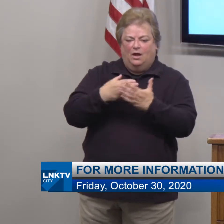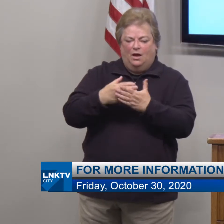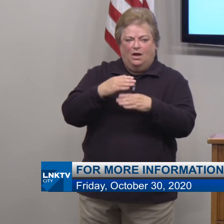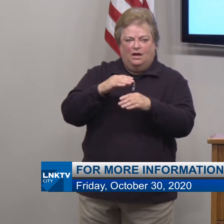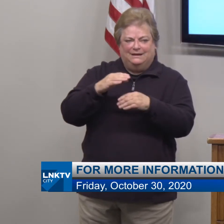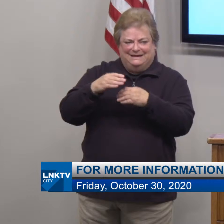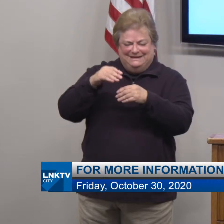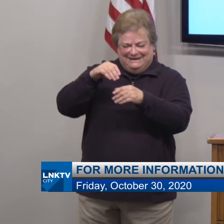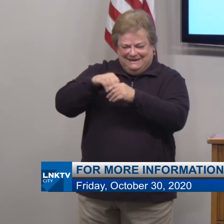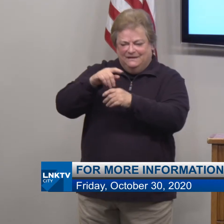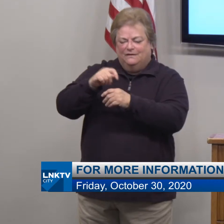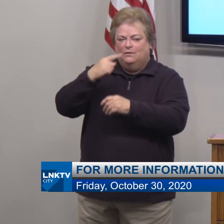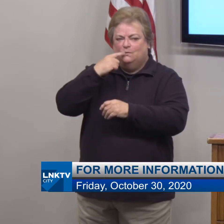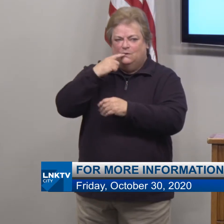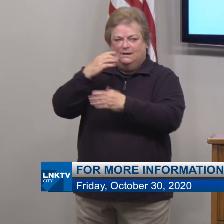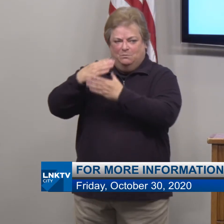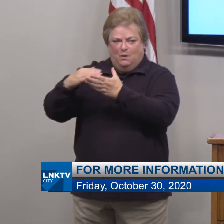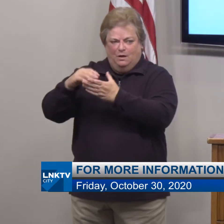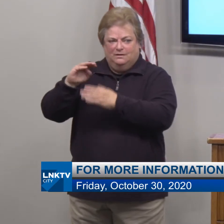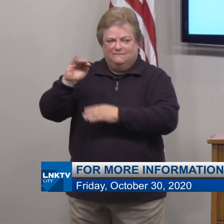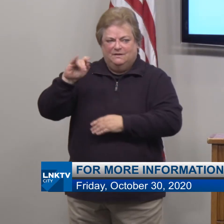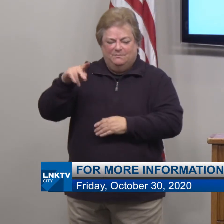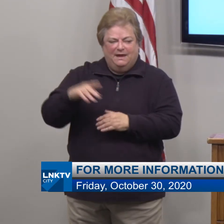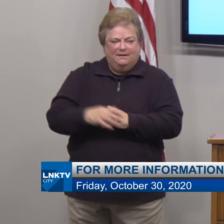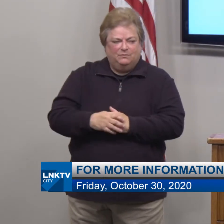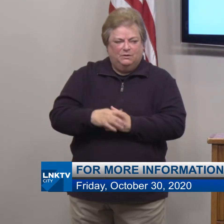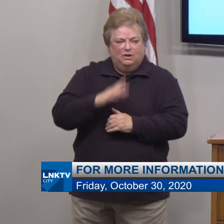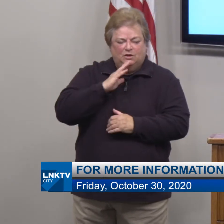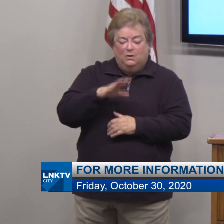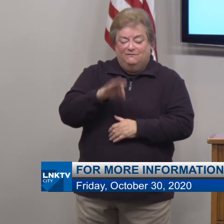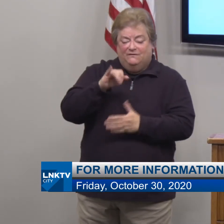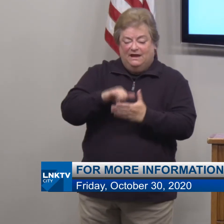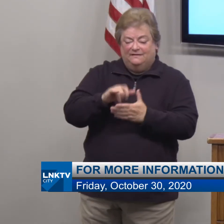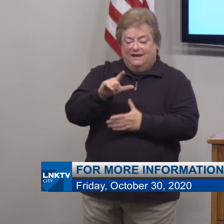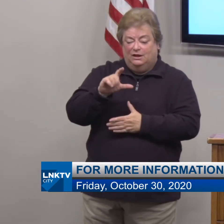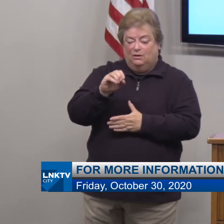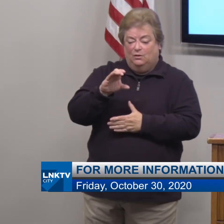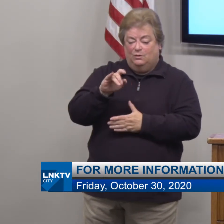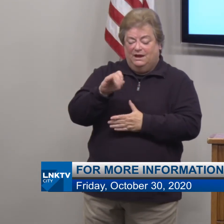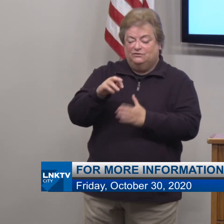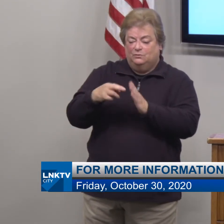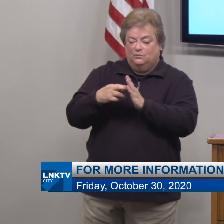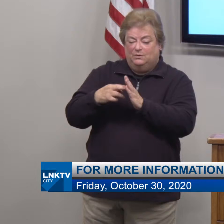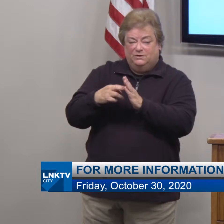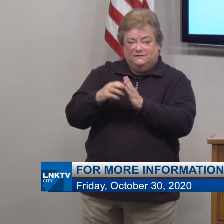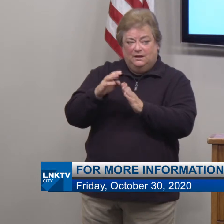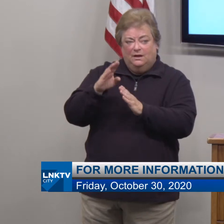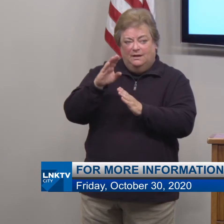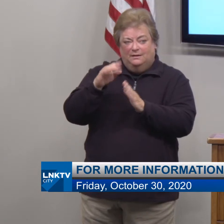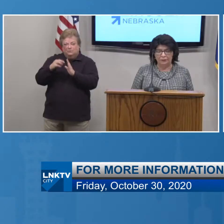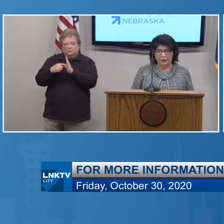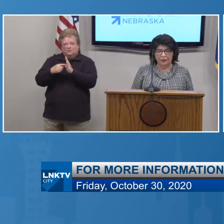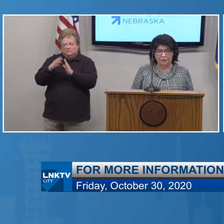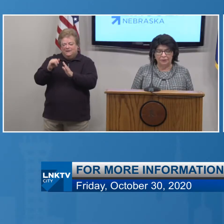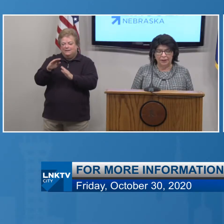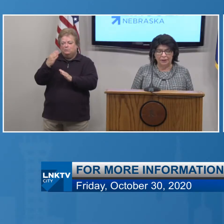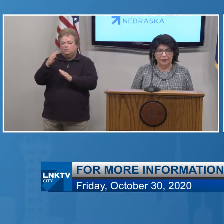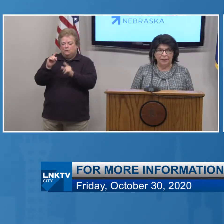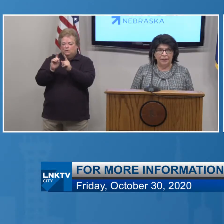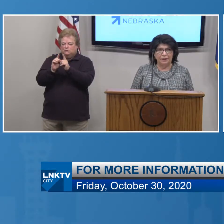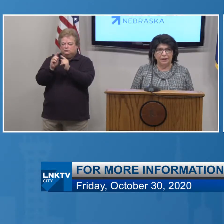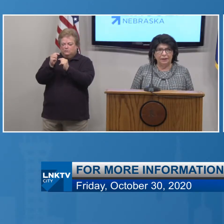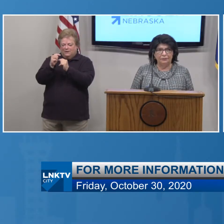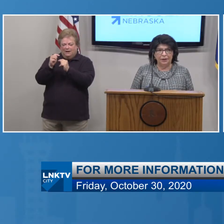red section of the map. You will find the location of the risk dial represented by the blue square outlined in